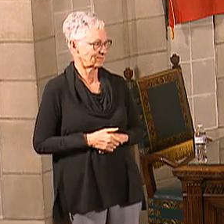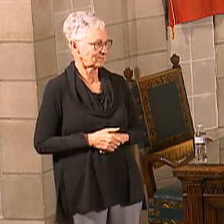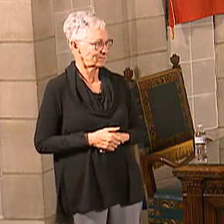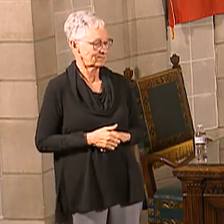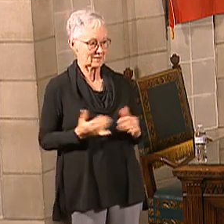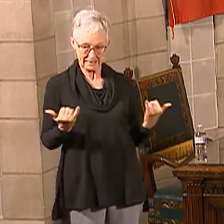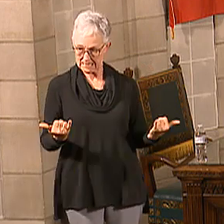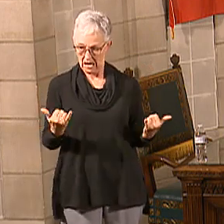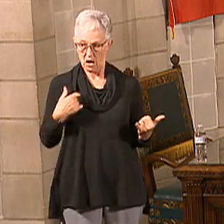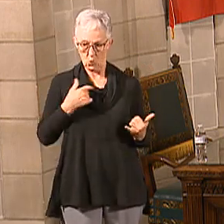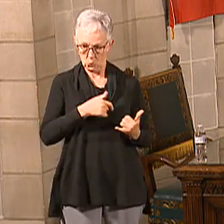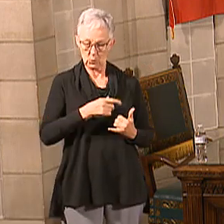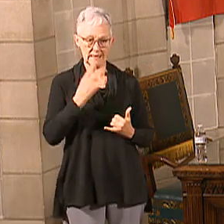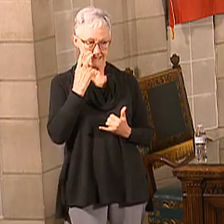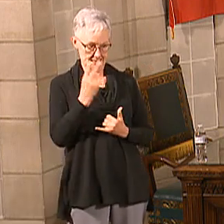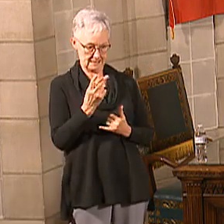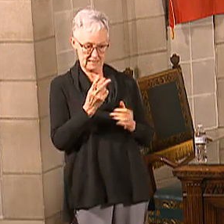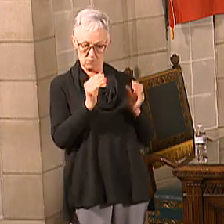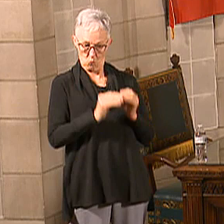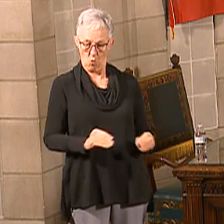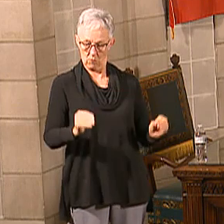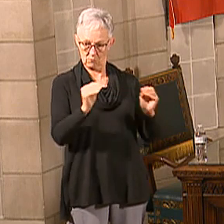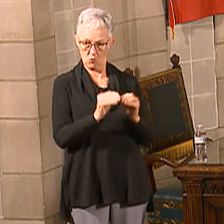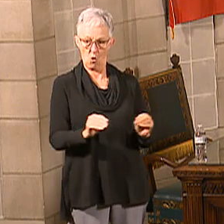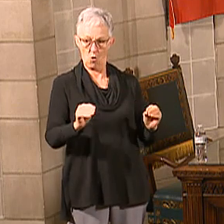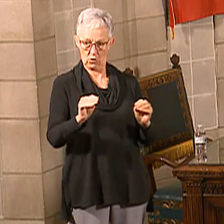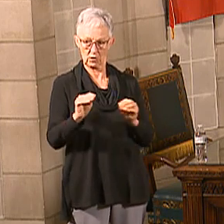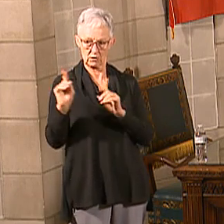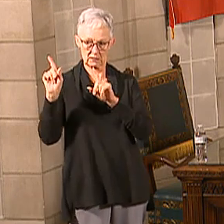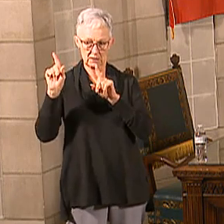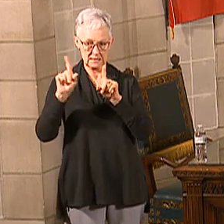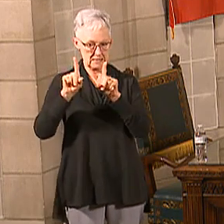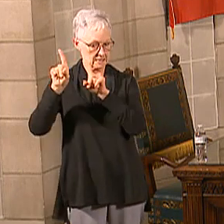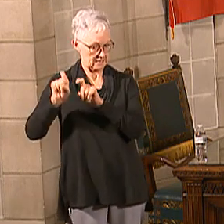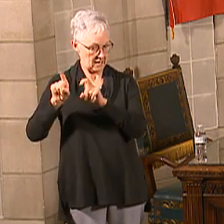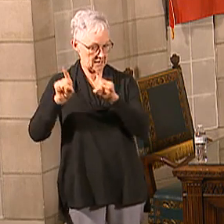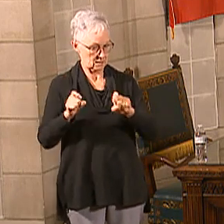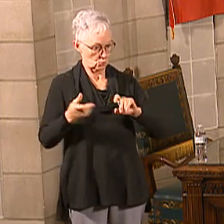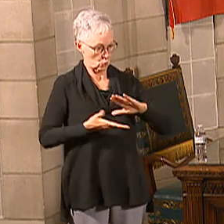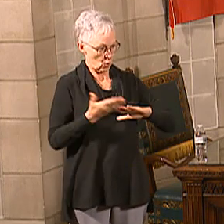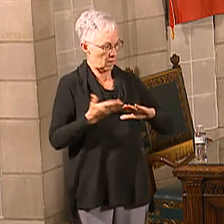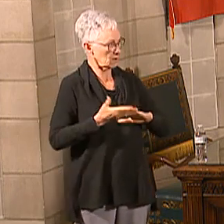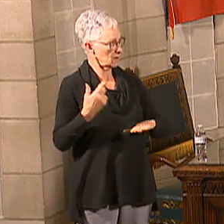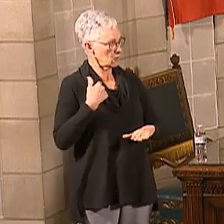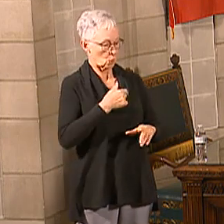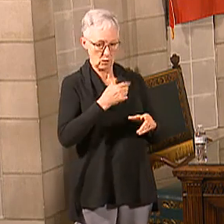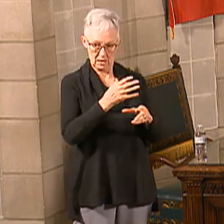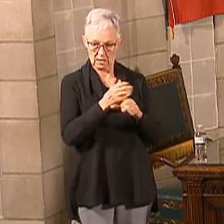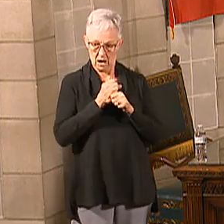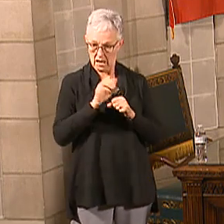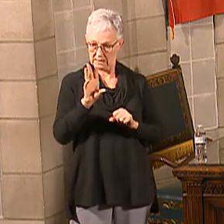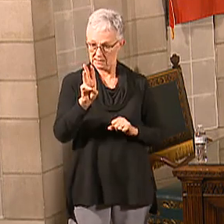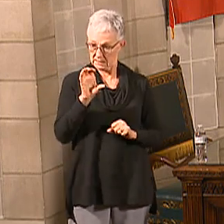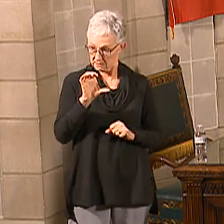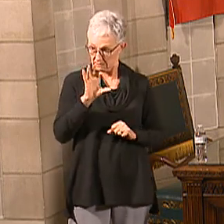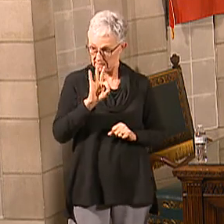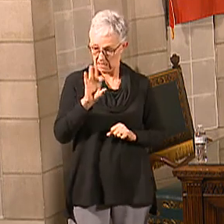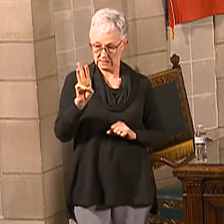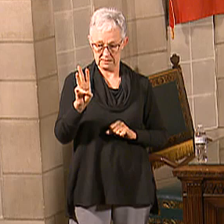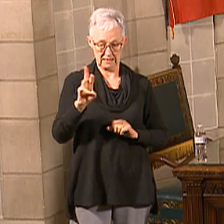in testing. Yesterday, we got back 696 results. That was April